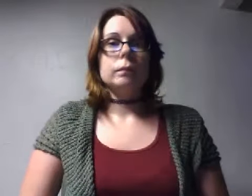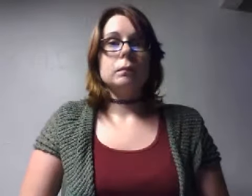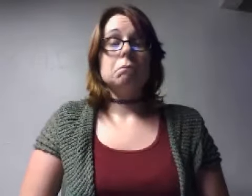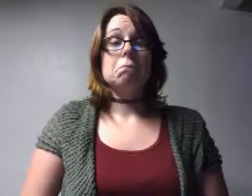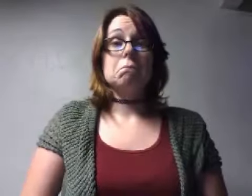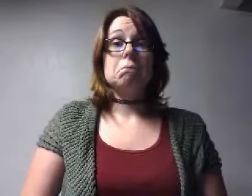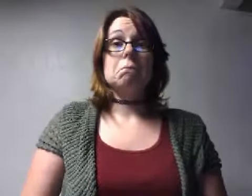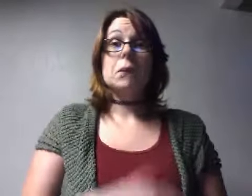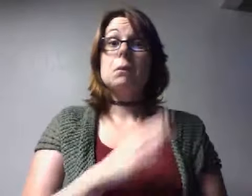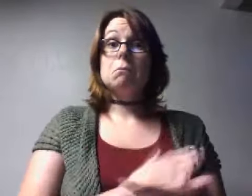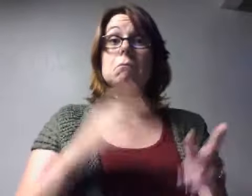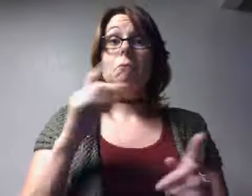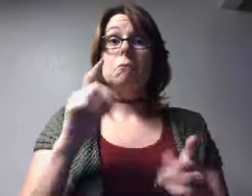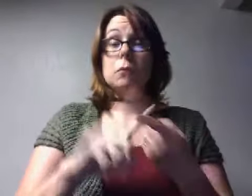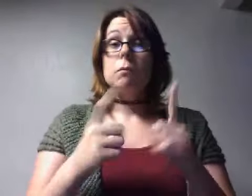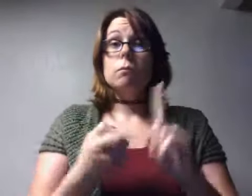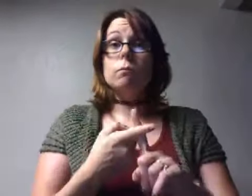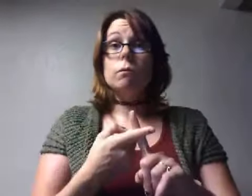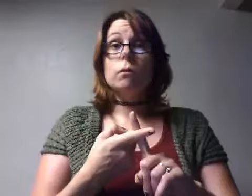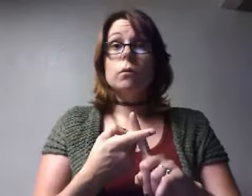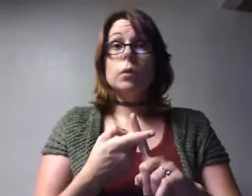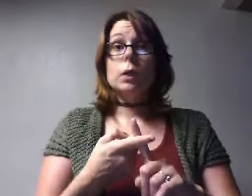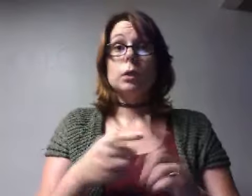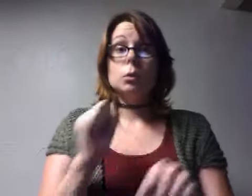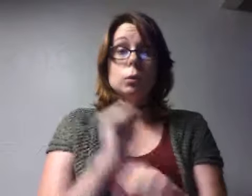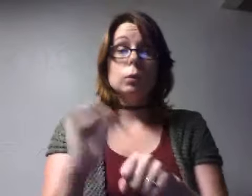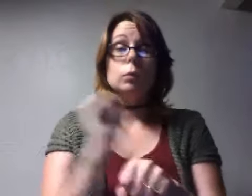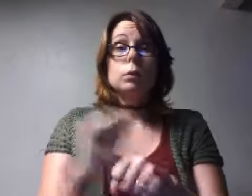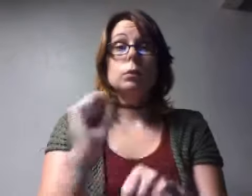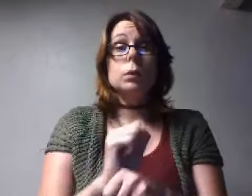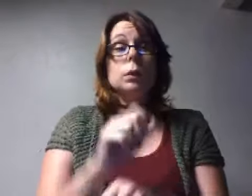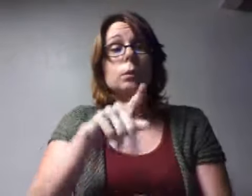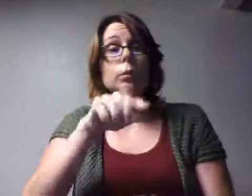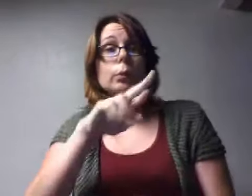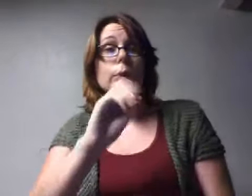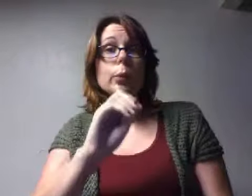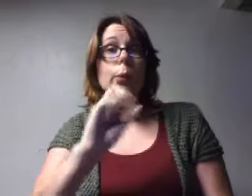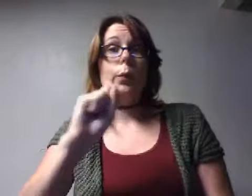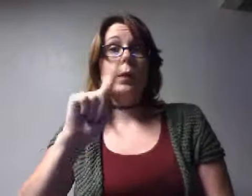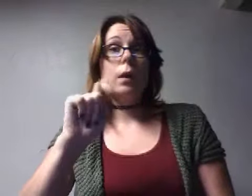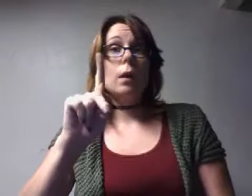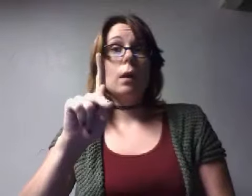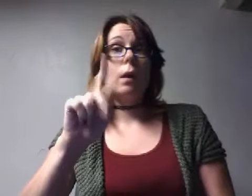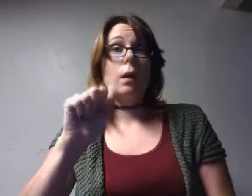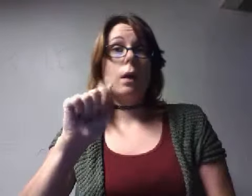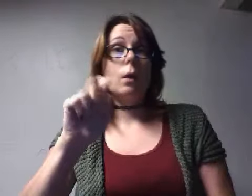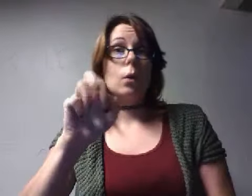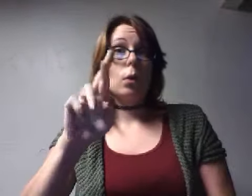I'm really privy to like a niche culture, and I like to capture that essence of that culture. And I'm sure many of you